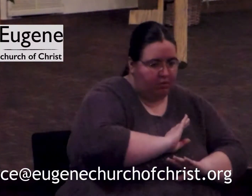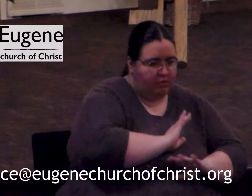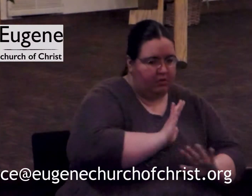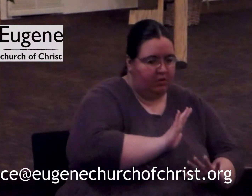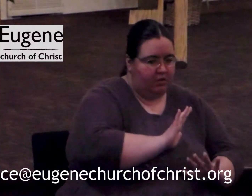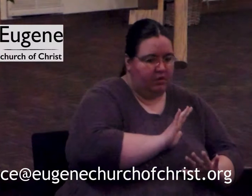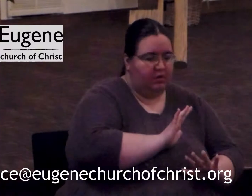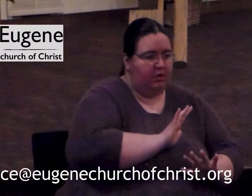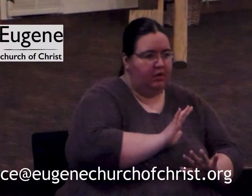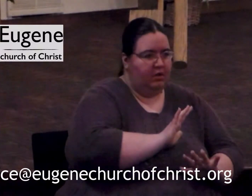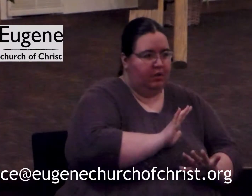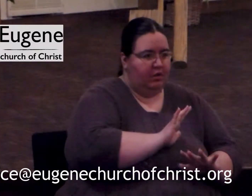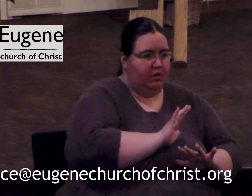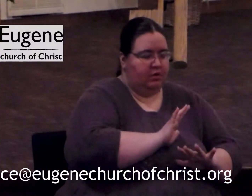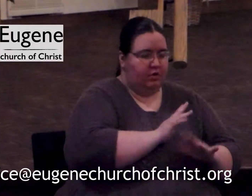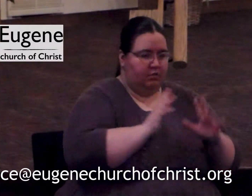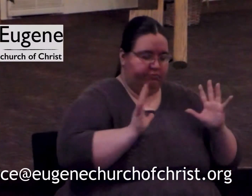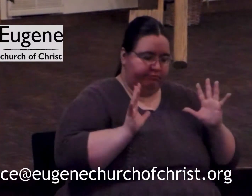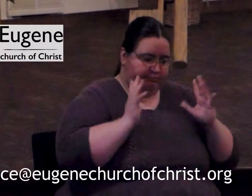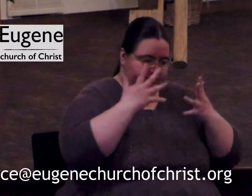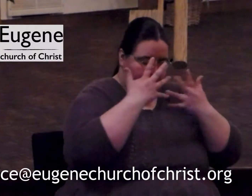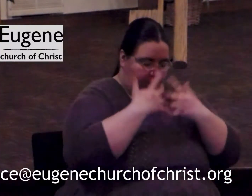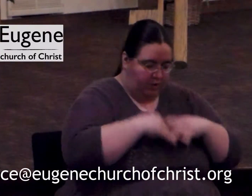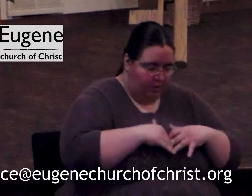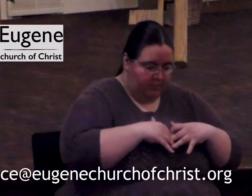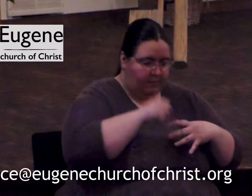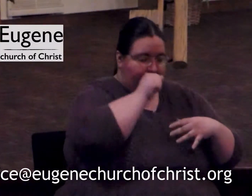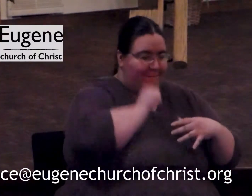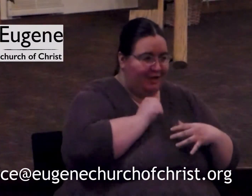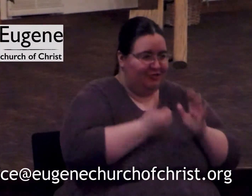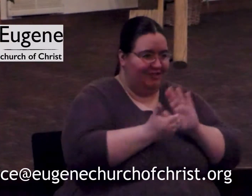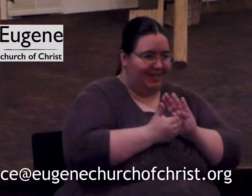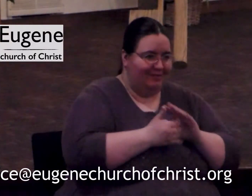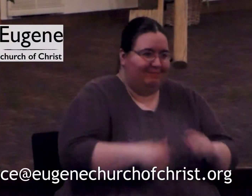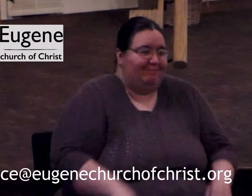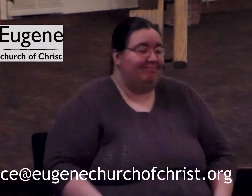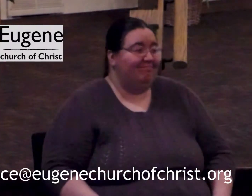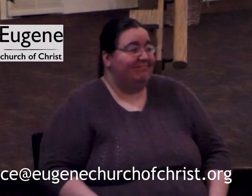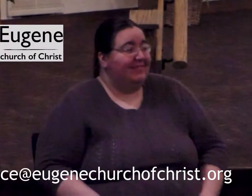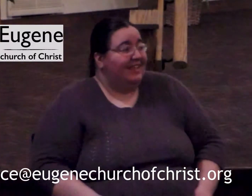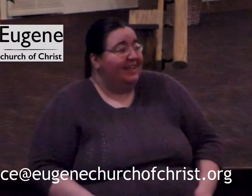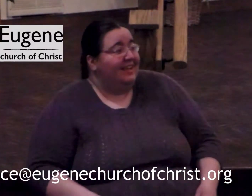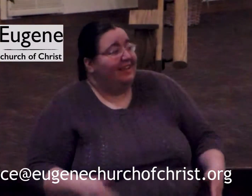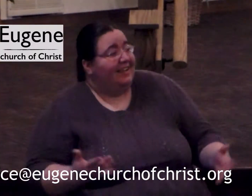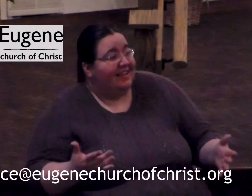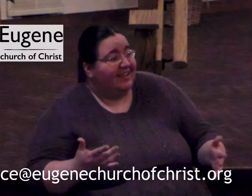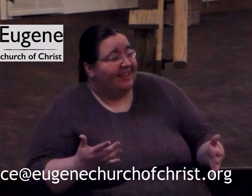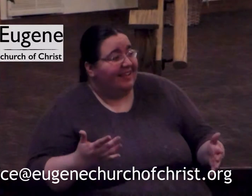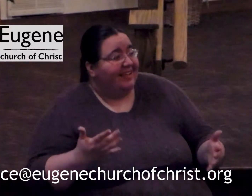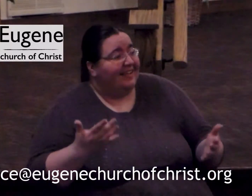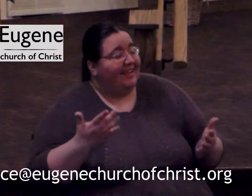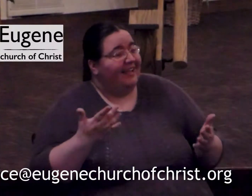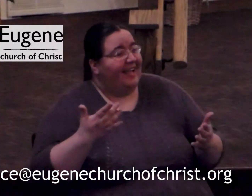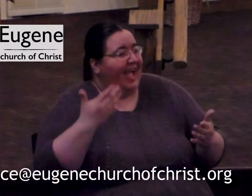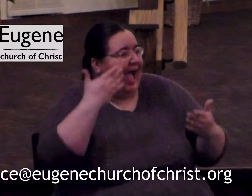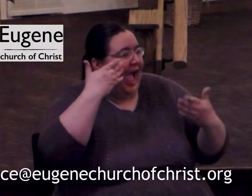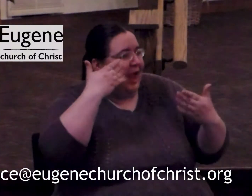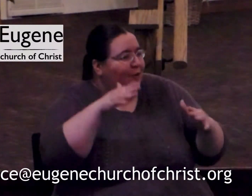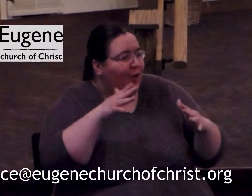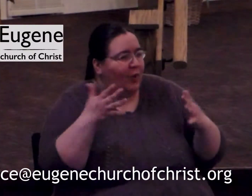patience. Now, I don't know what that is for you. There are things in this life that make you lose patience, unless you are a whole lot